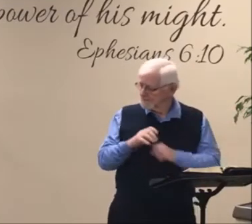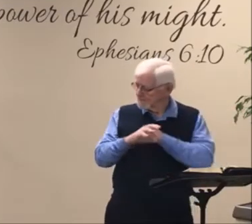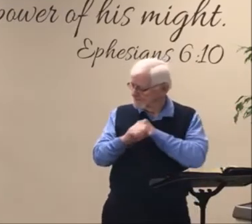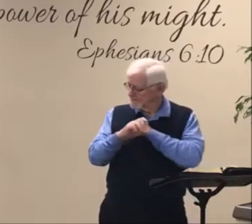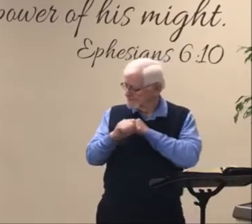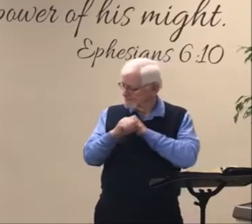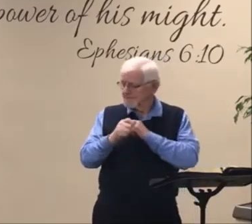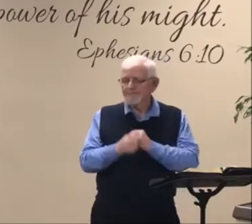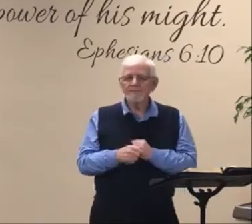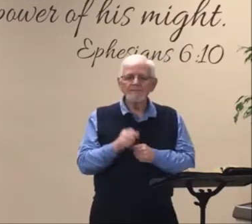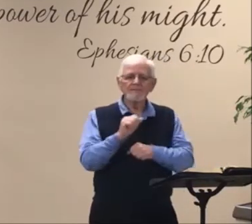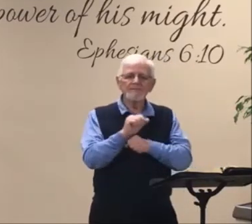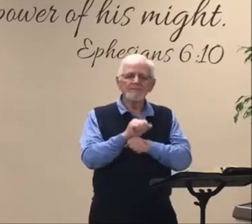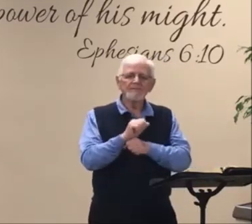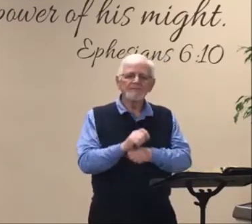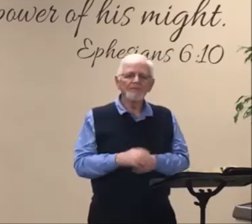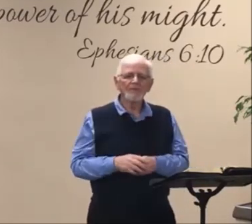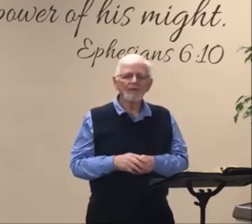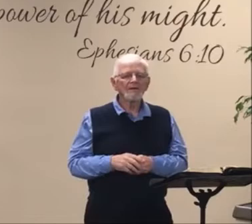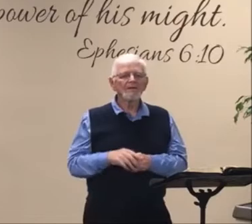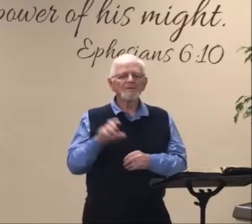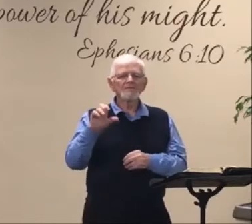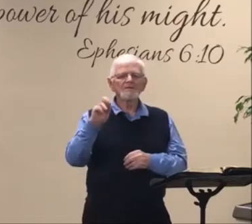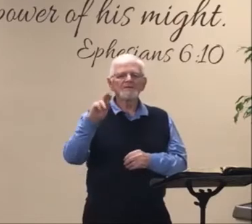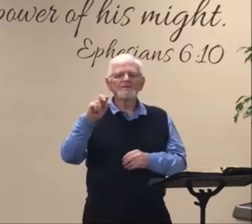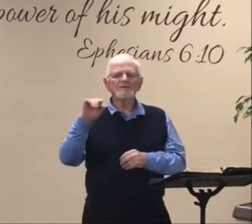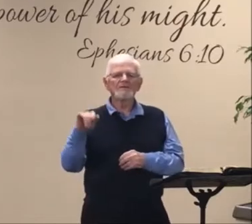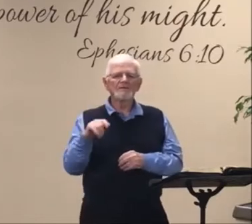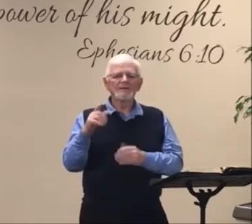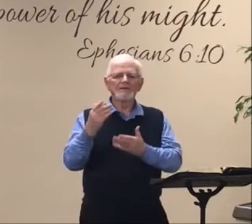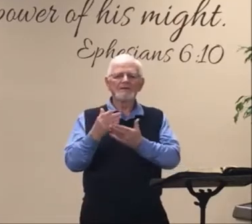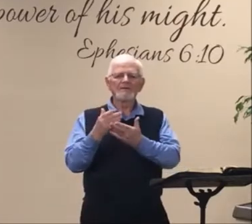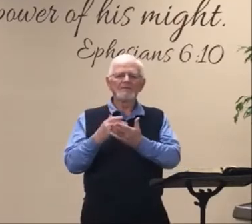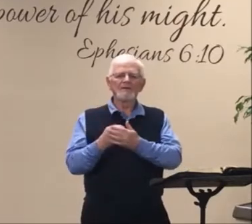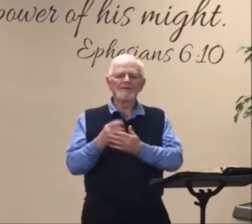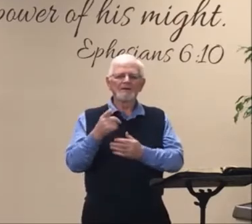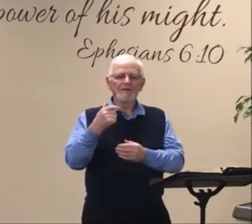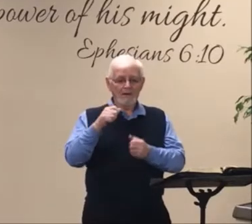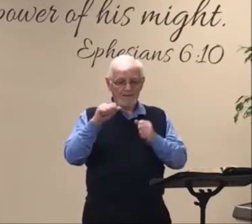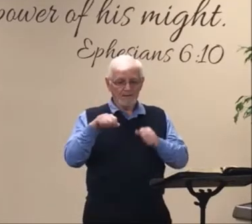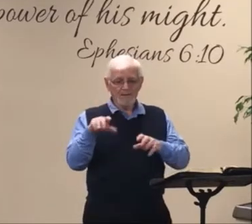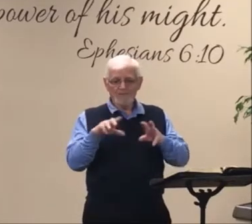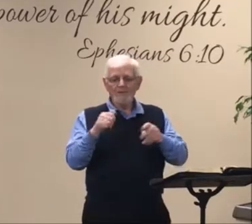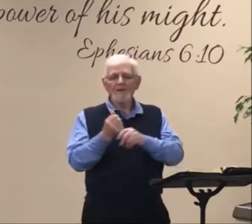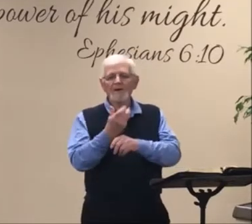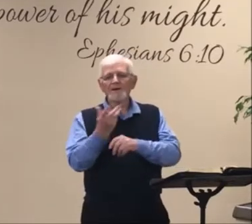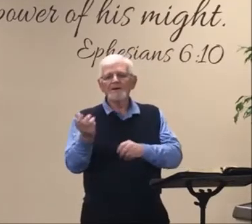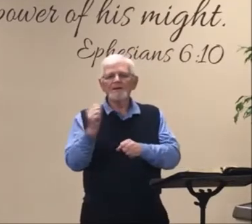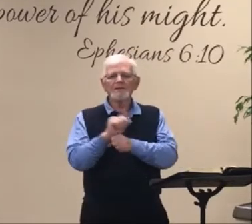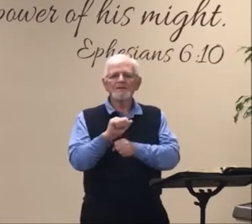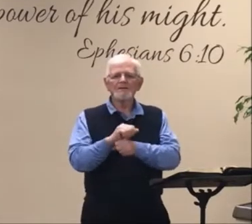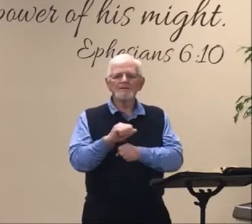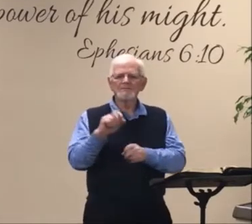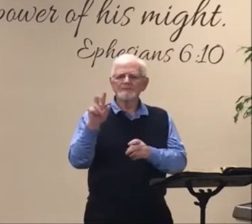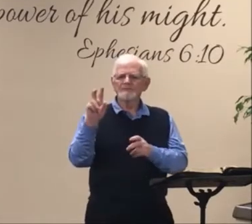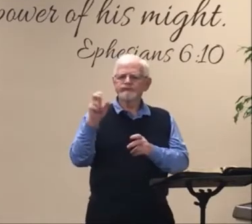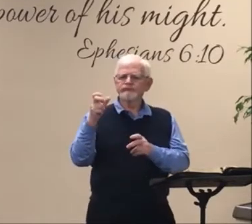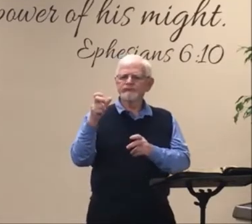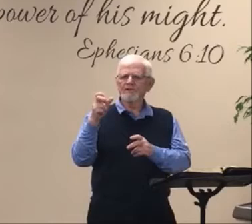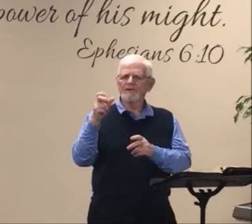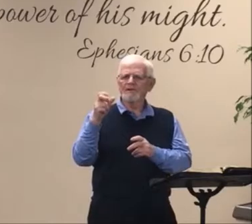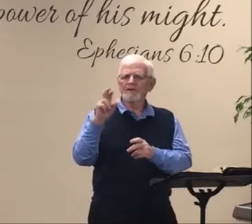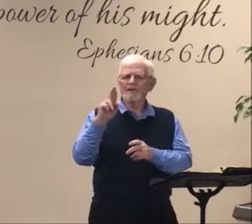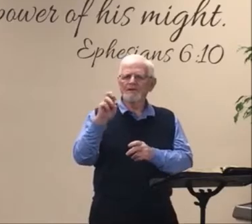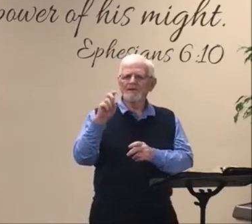for somebody to do work for you, or on Craigslist or whatever, and he says, I can do any kind of work. And you're like, red flag number one. Nobody's